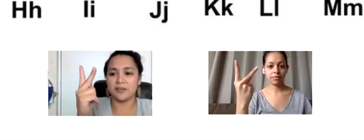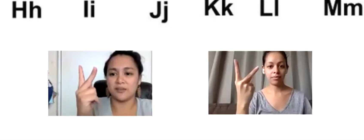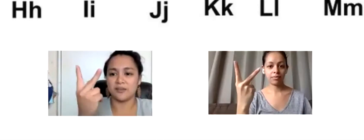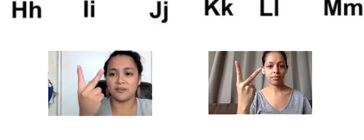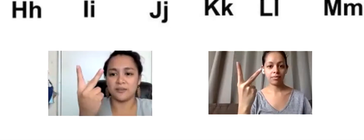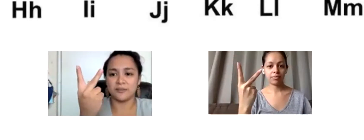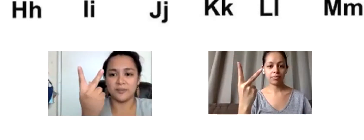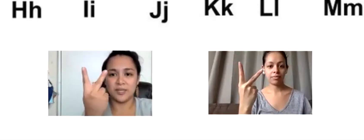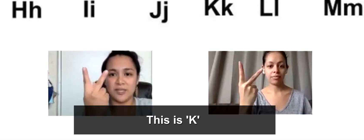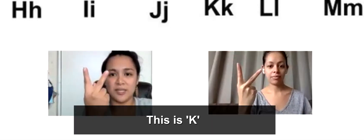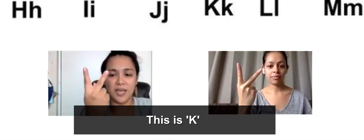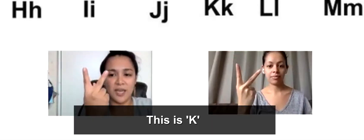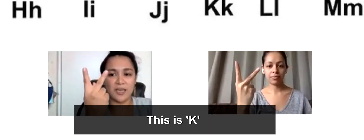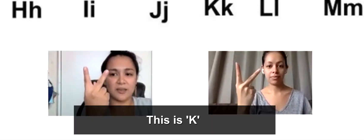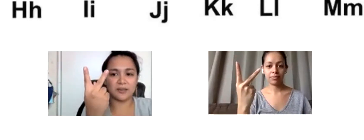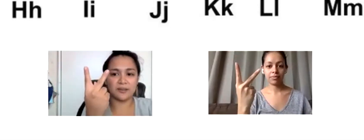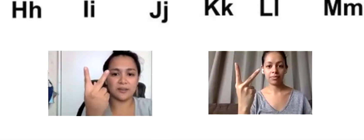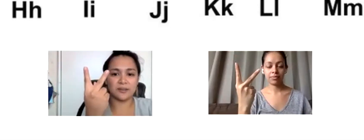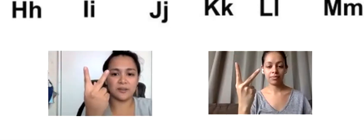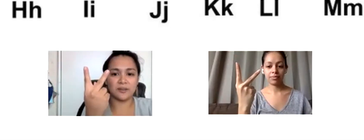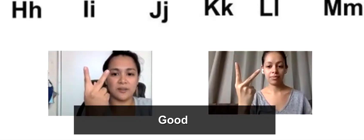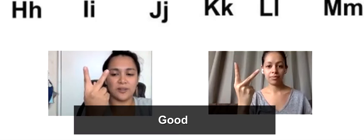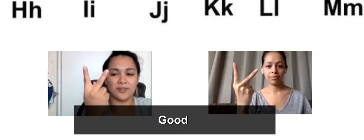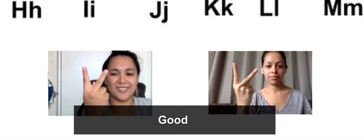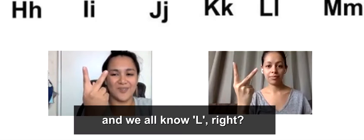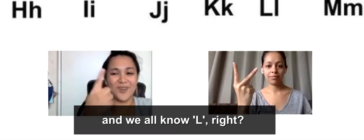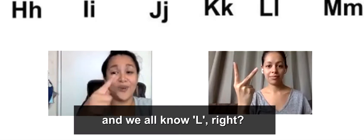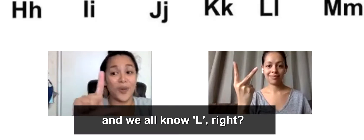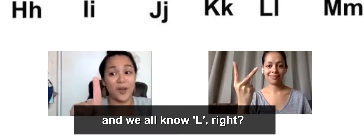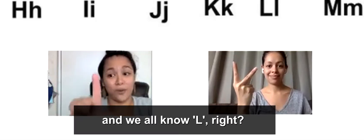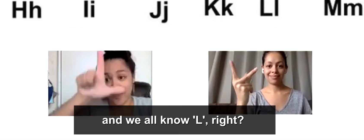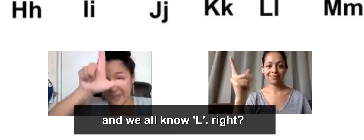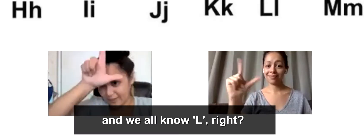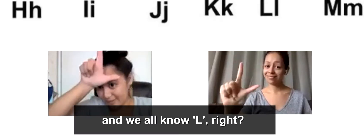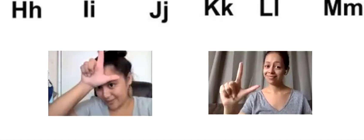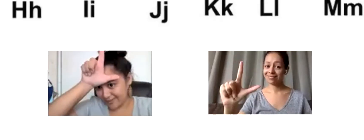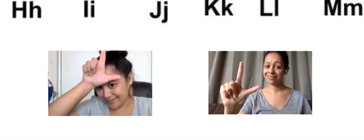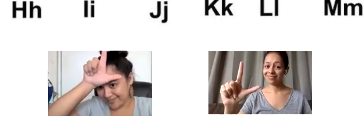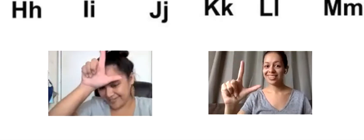K. This is K. Good. And we all know L, right?